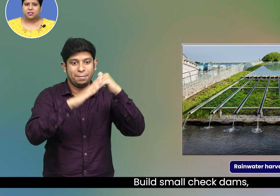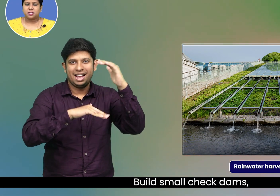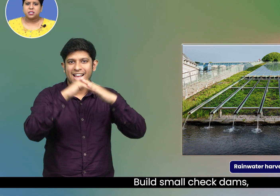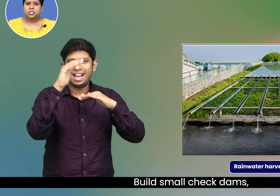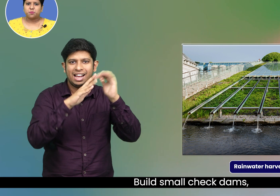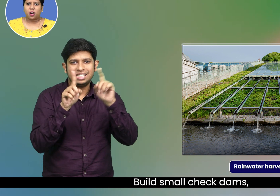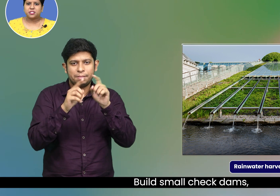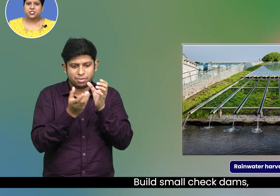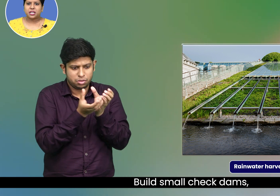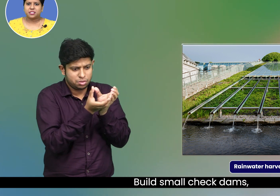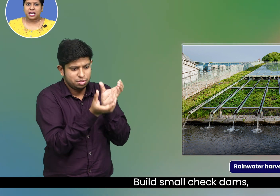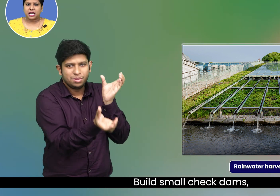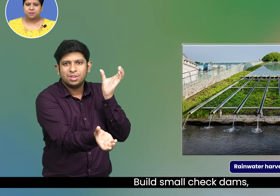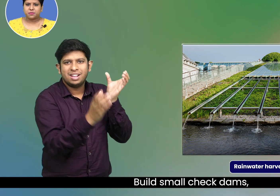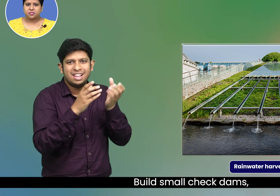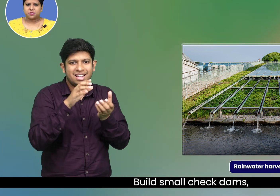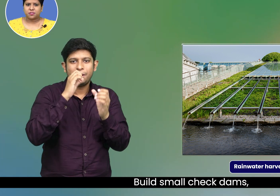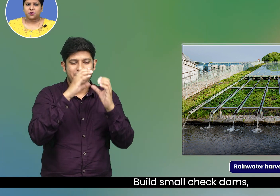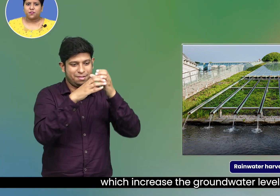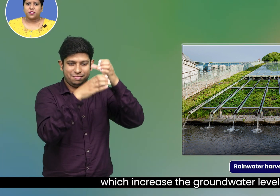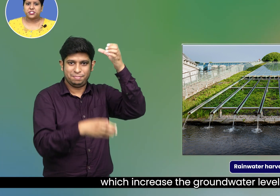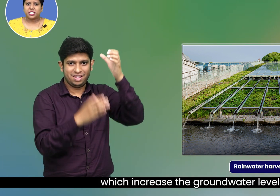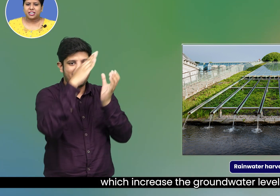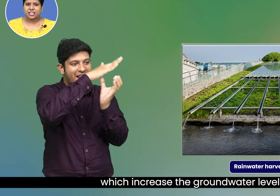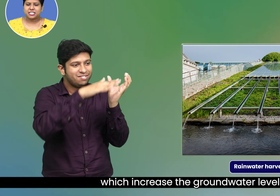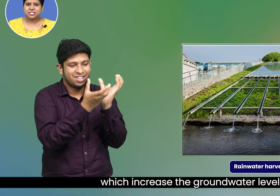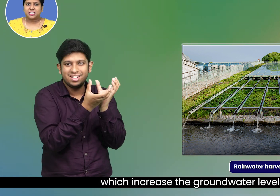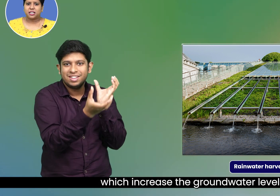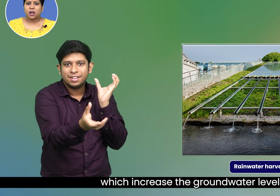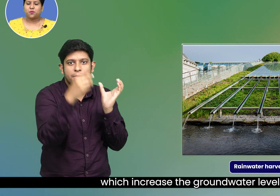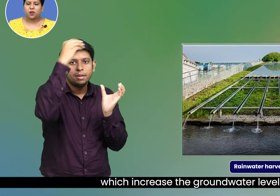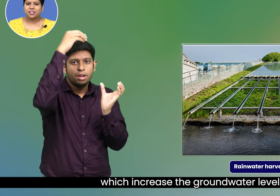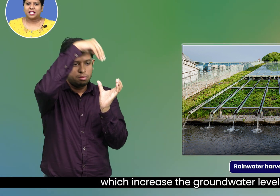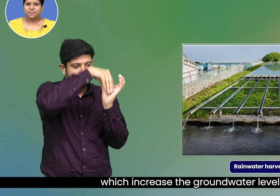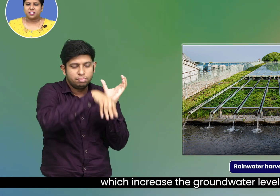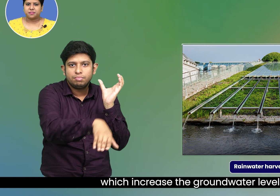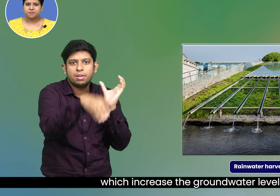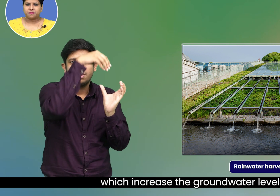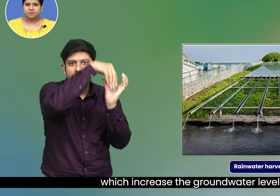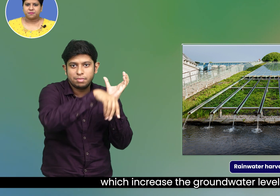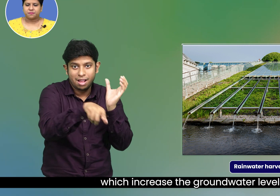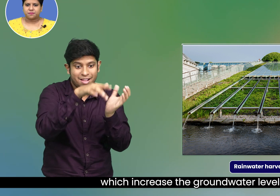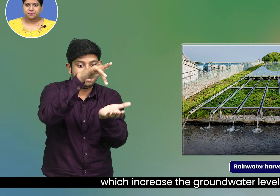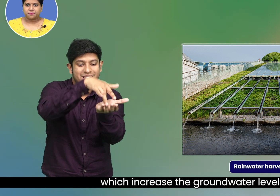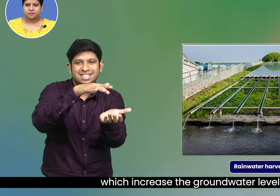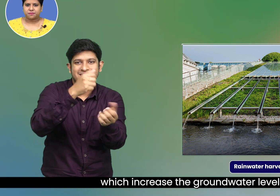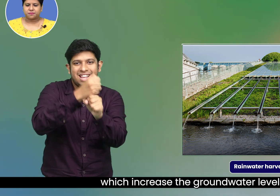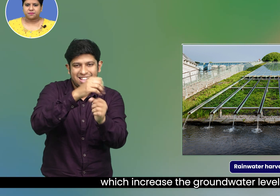build small check dams which increase the groundwater level.